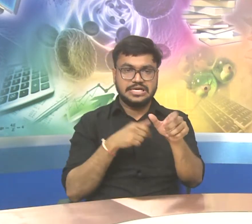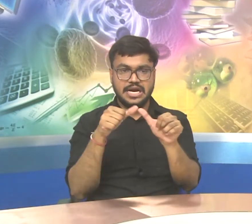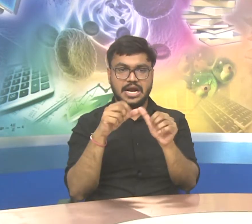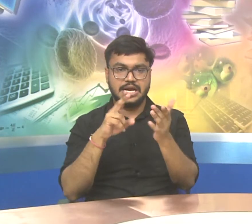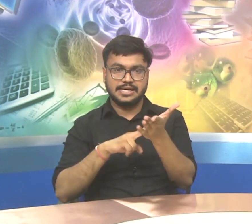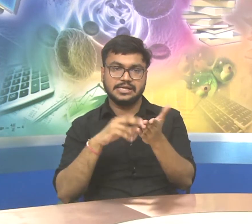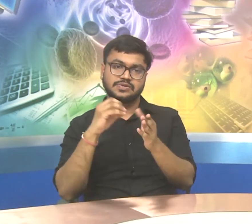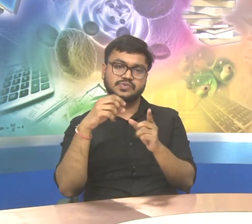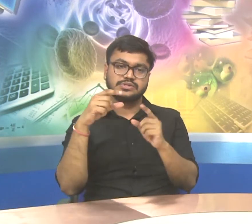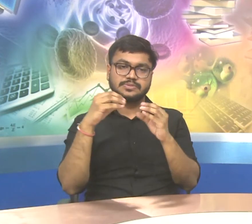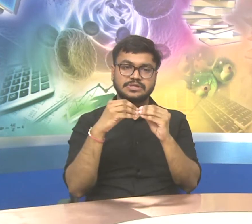cyanobacteria,